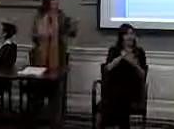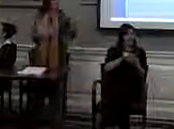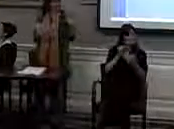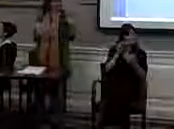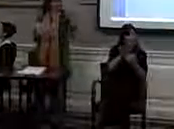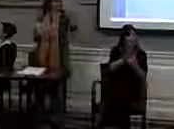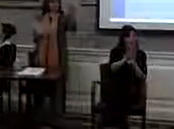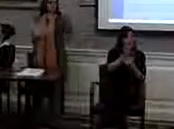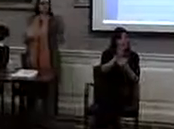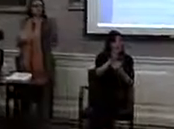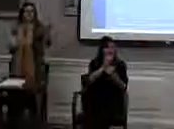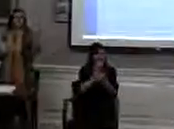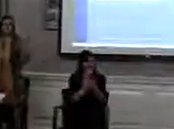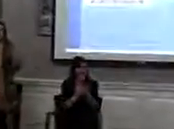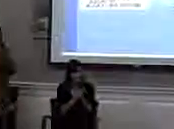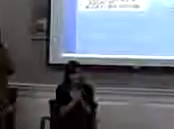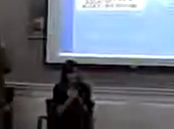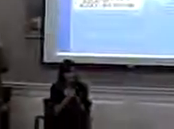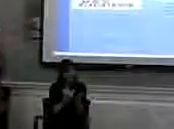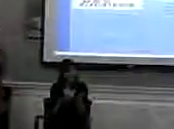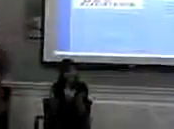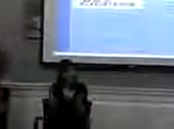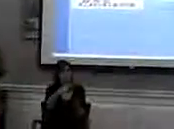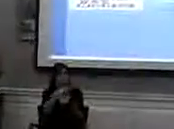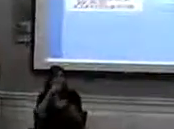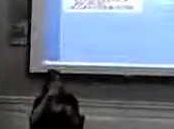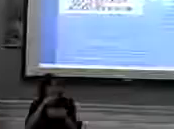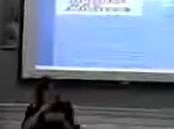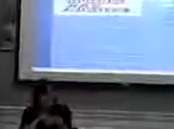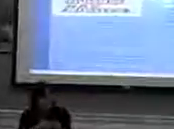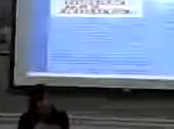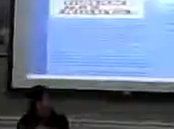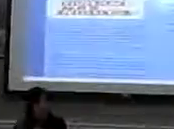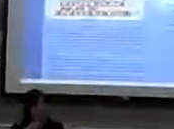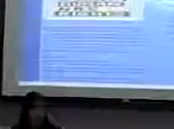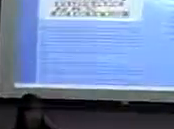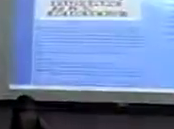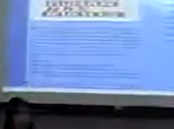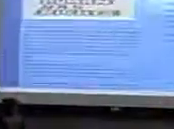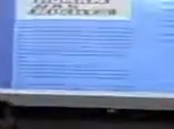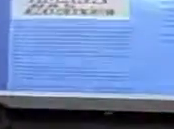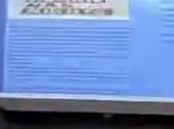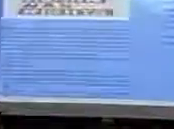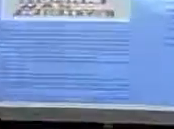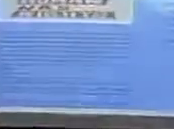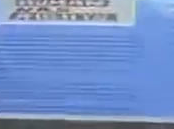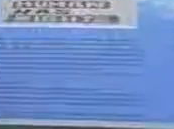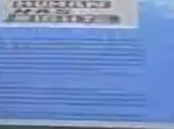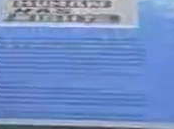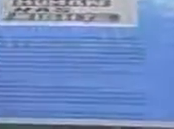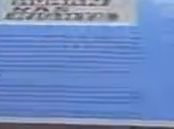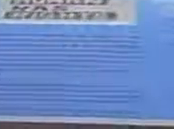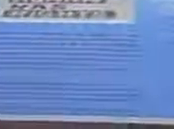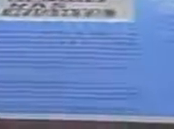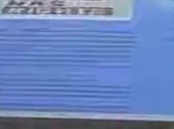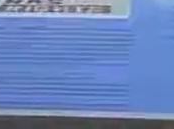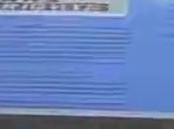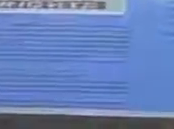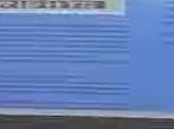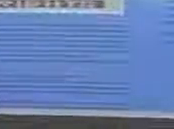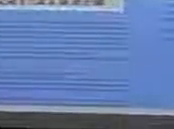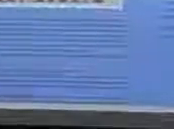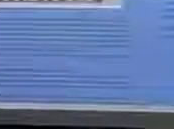And there are, you correspond through the mail, so it has a lot of access to people who don't even have internet access, and they noted that